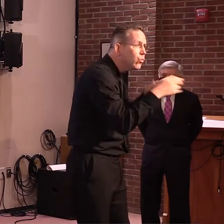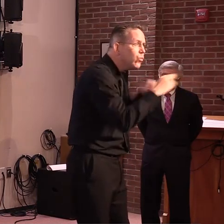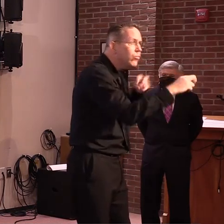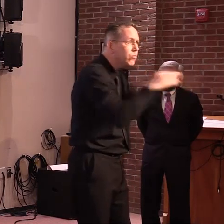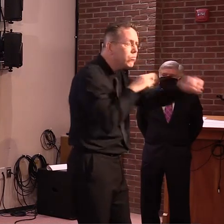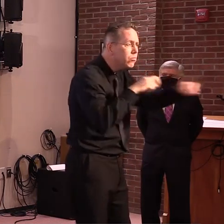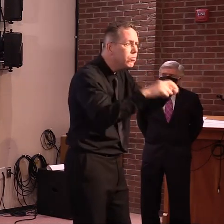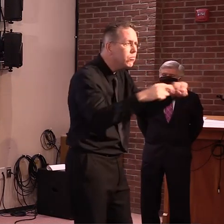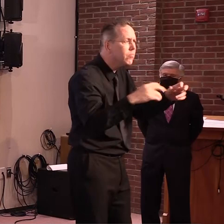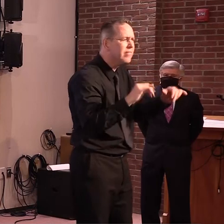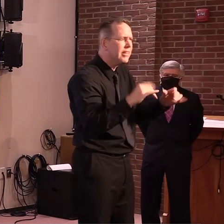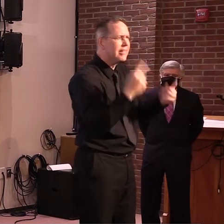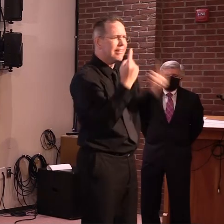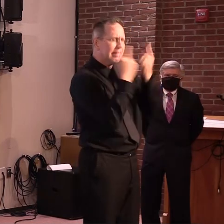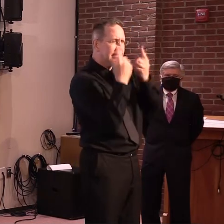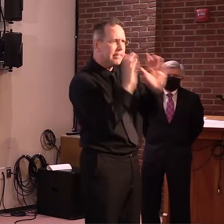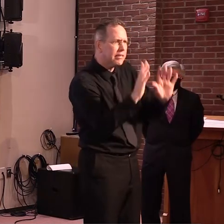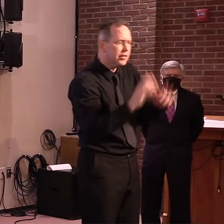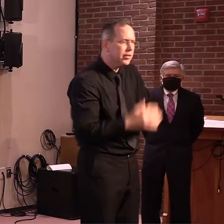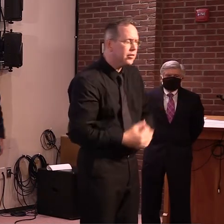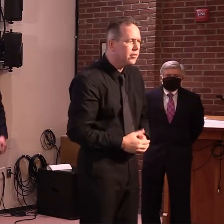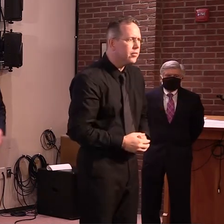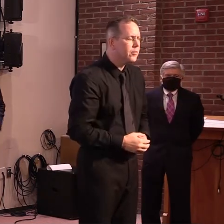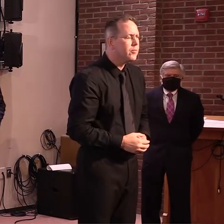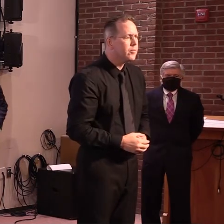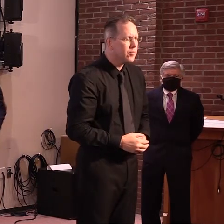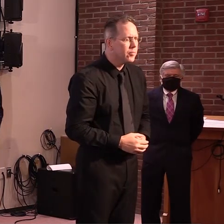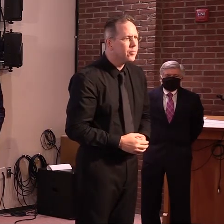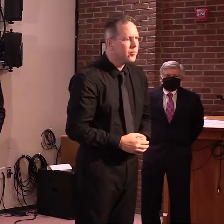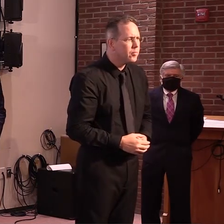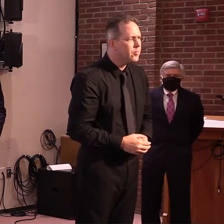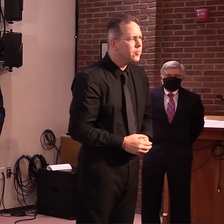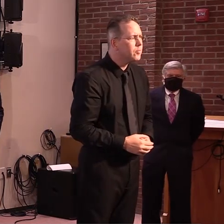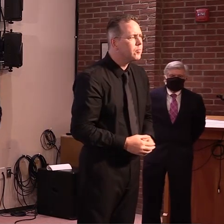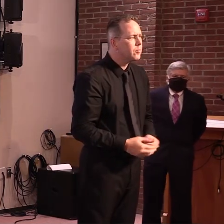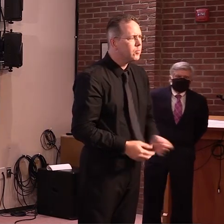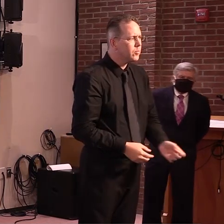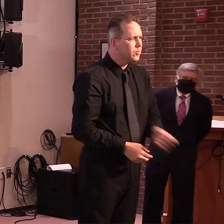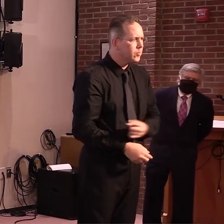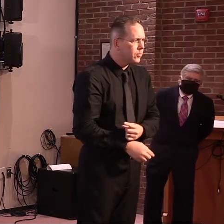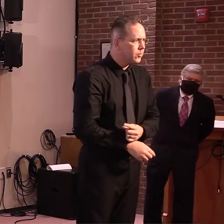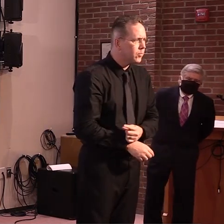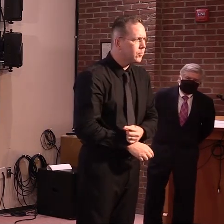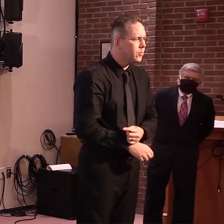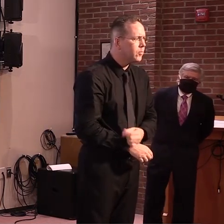Thank you very much. All right, and Maria, all of our weekly modeling is posted at